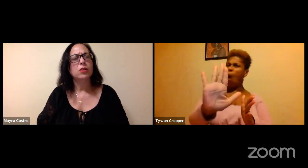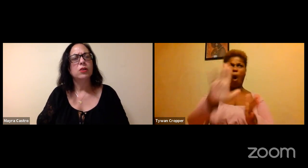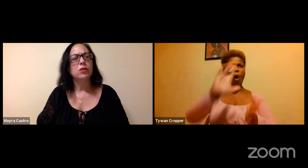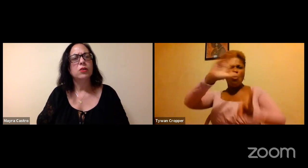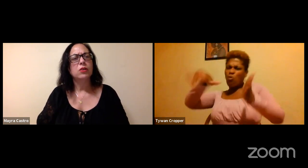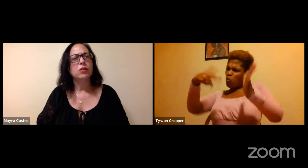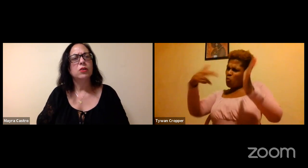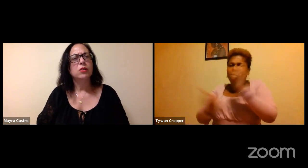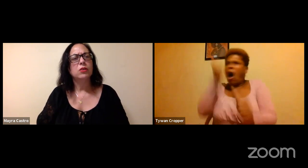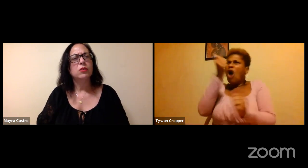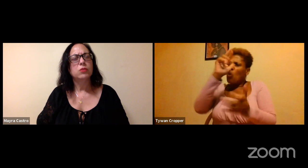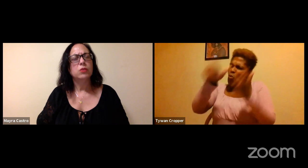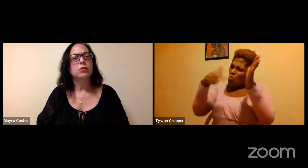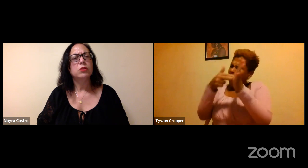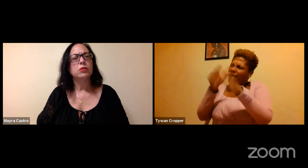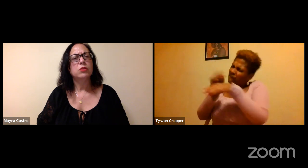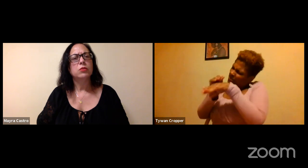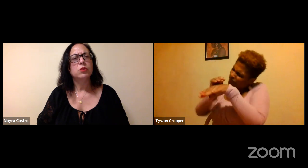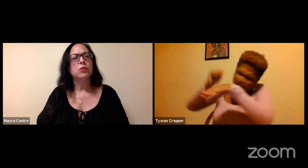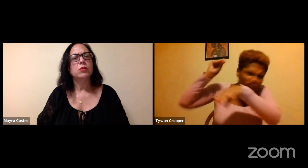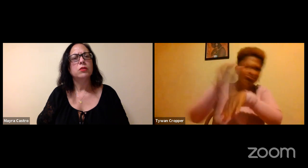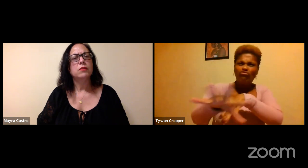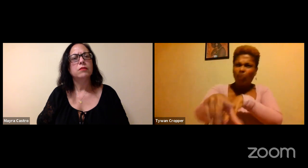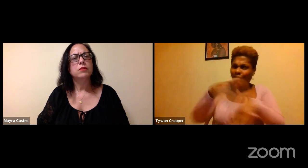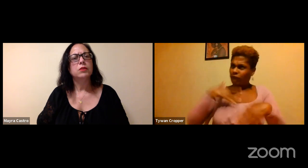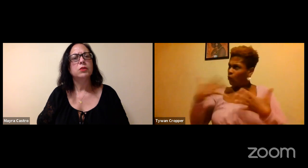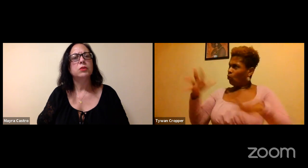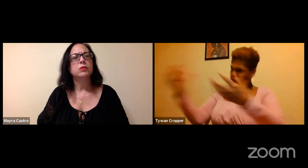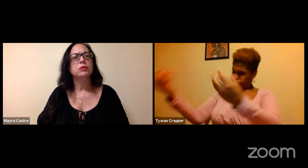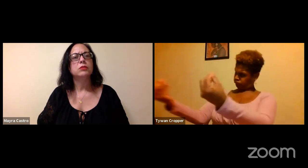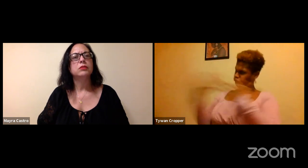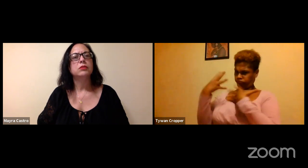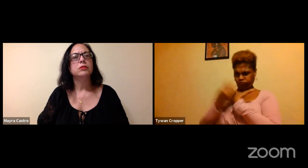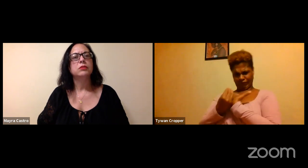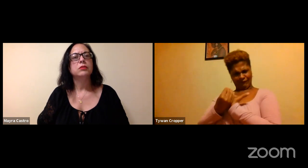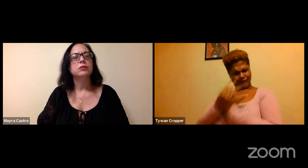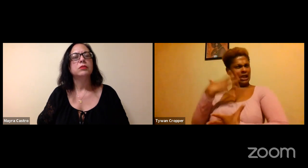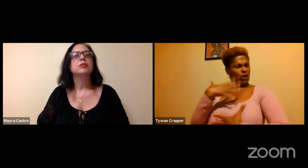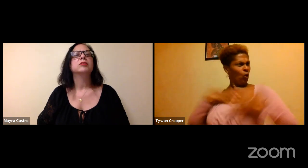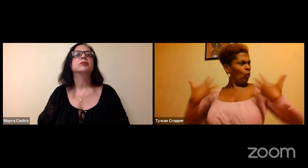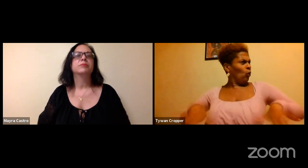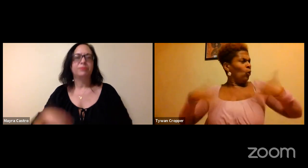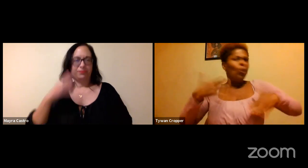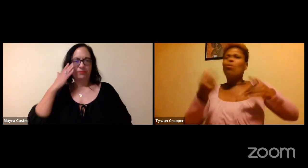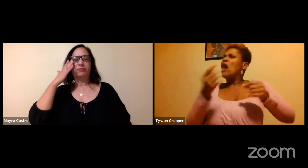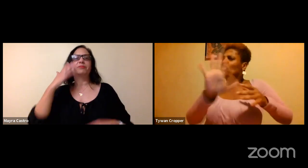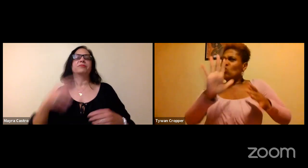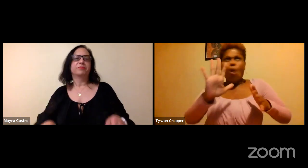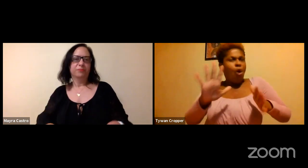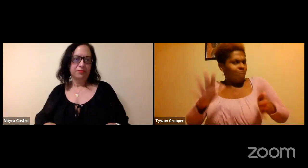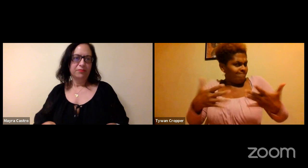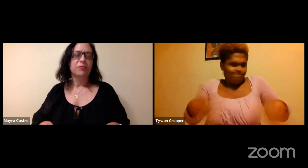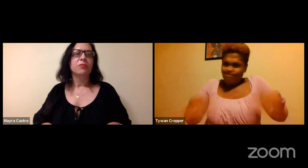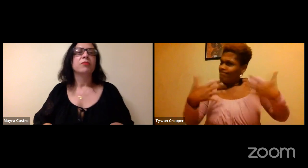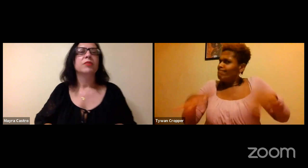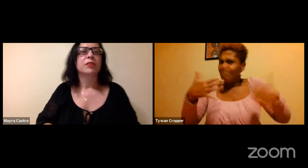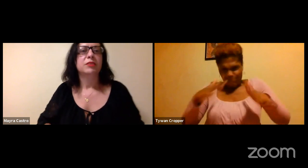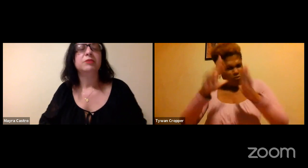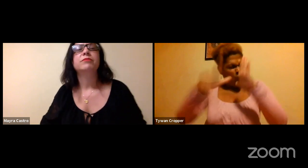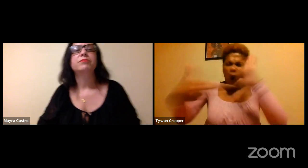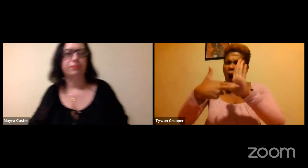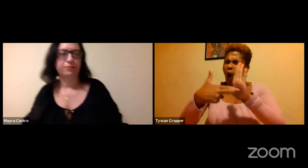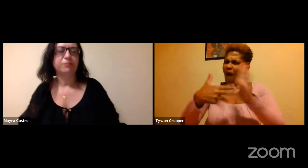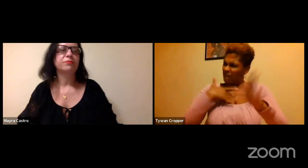Now, I wanted to know, who is the role model that influenced you the most?